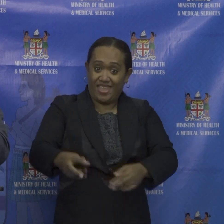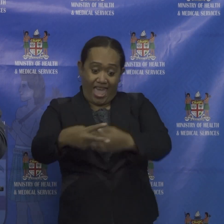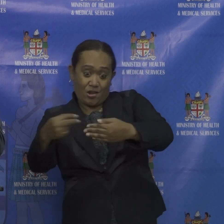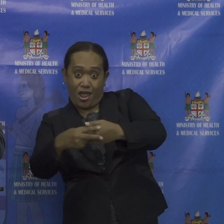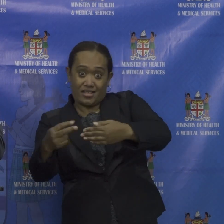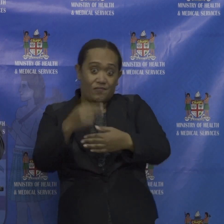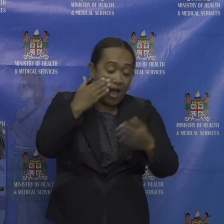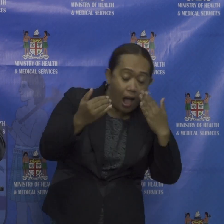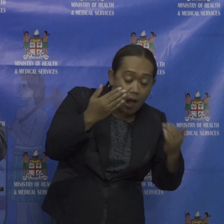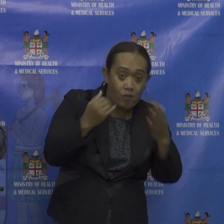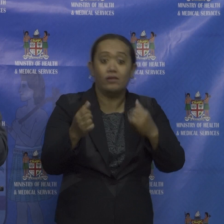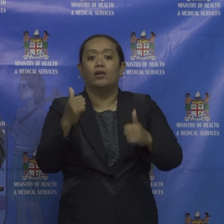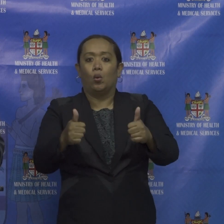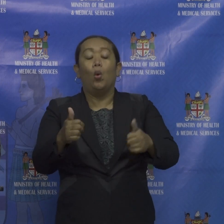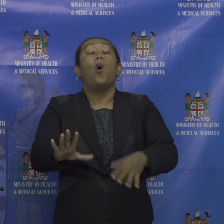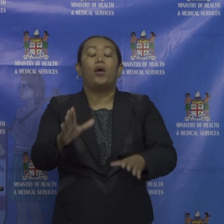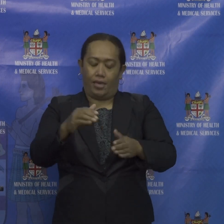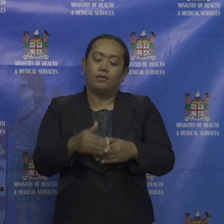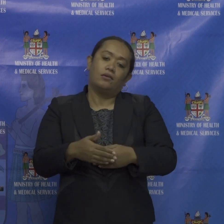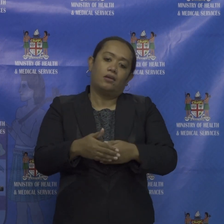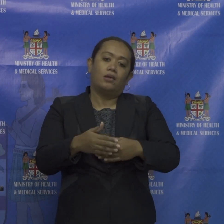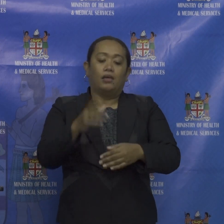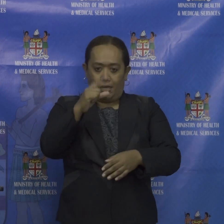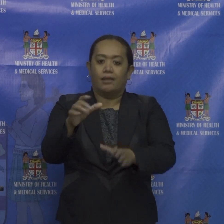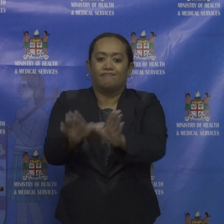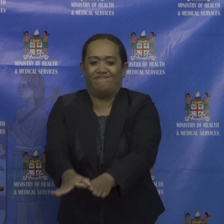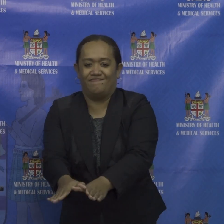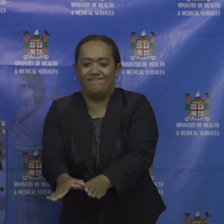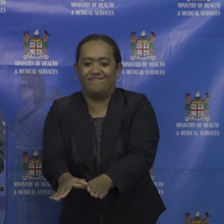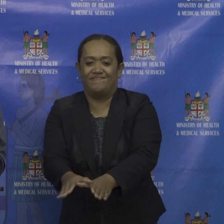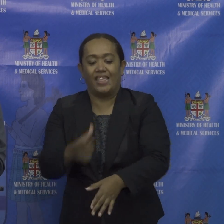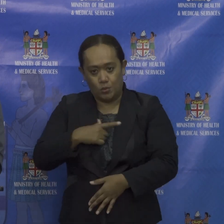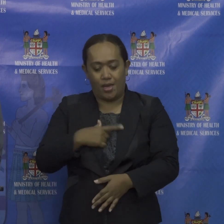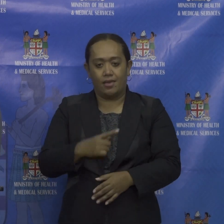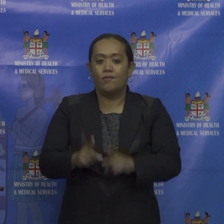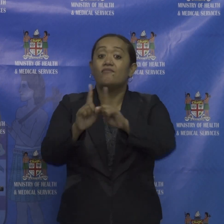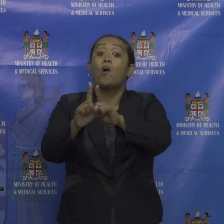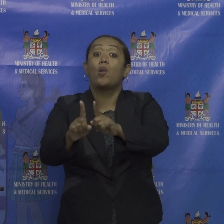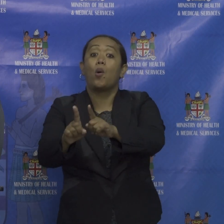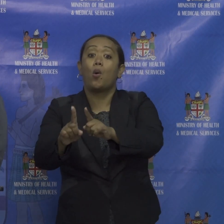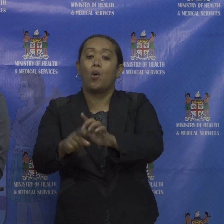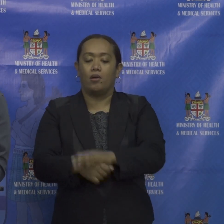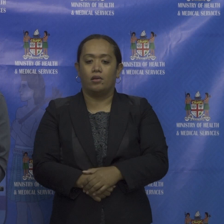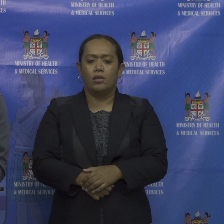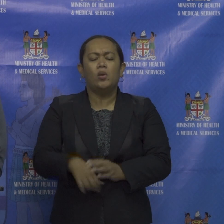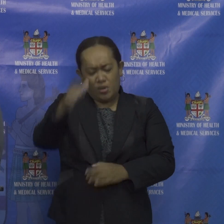phone number of everybody, then we said, okay, now we can do a proper lockdown. We are also very aware of the side effects of